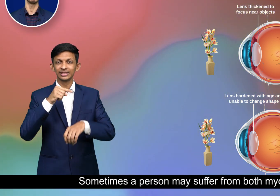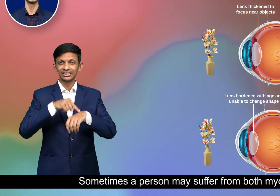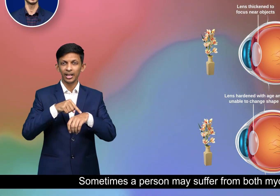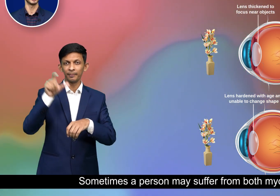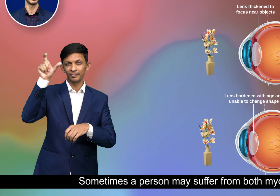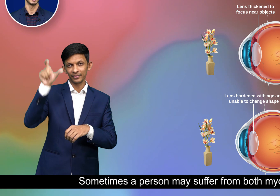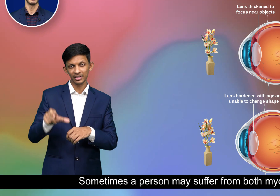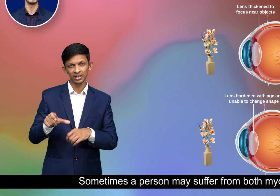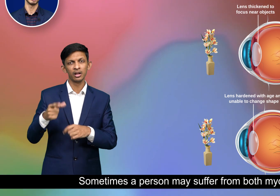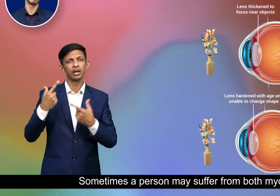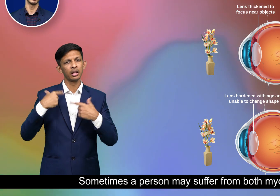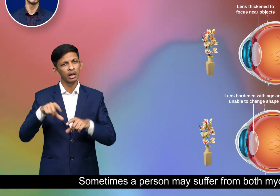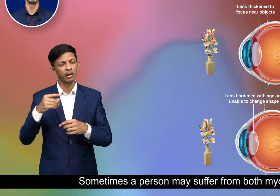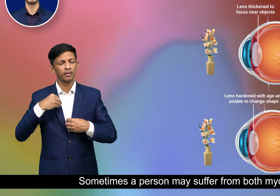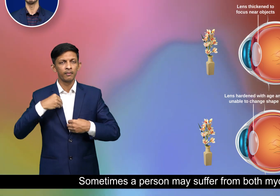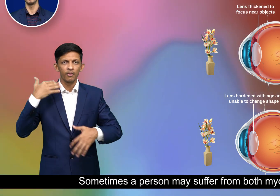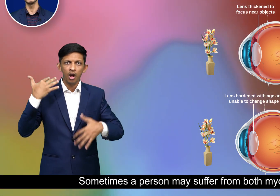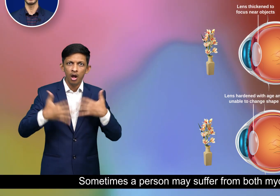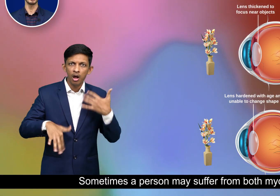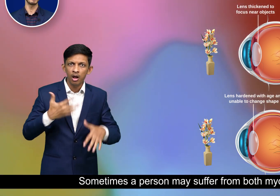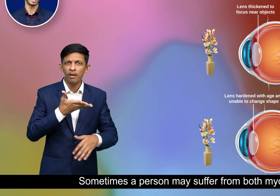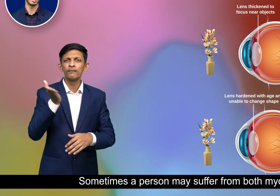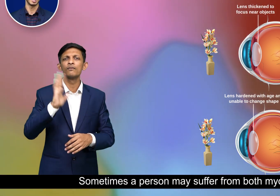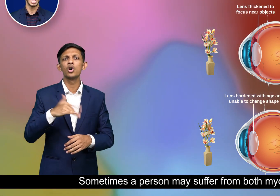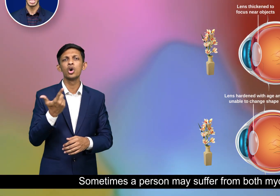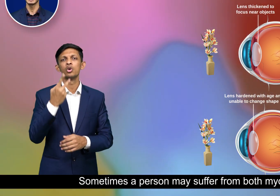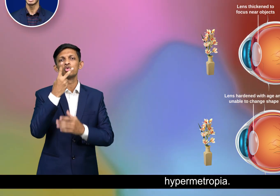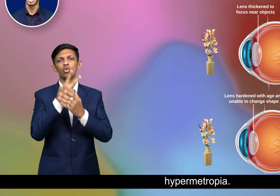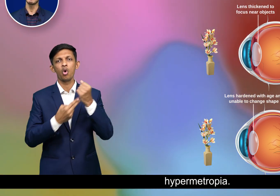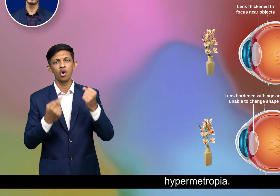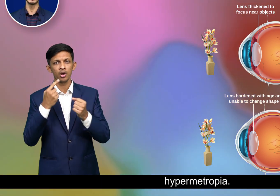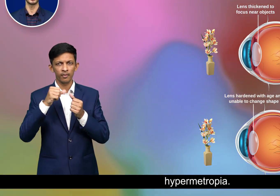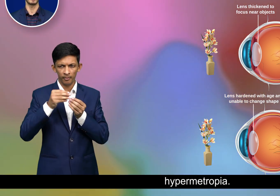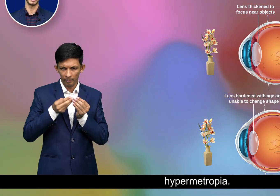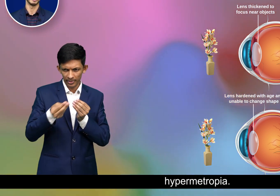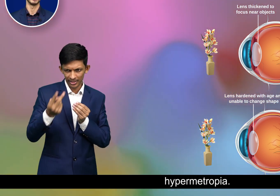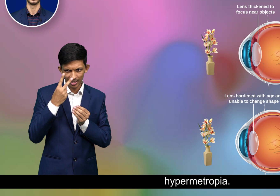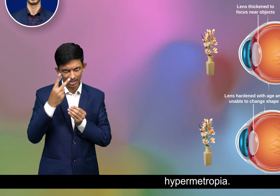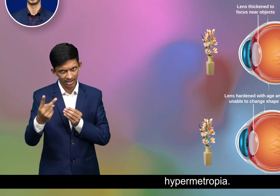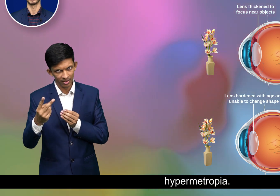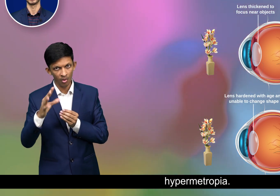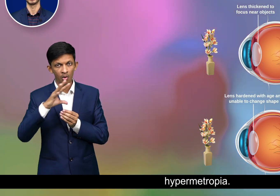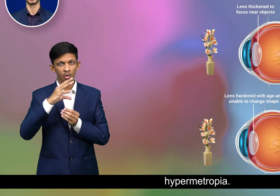Sometimes a person may suffer from both myopia and hypermetropia.